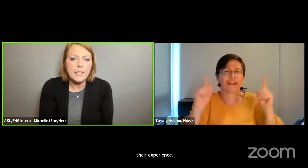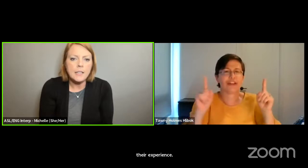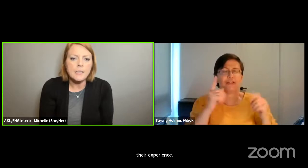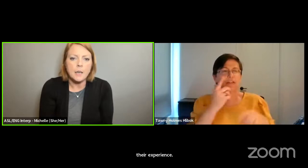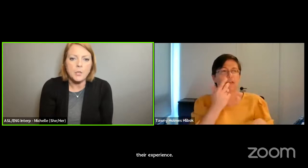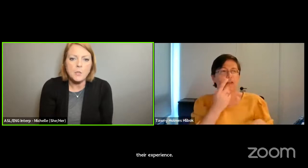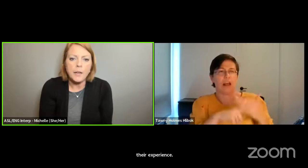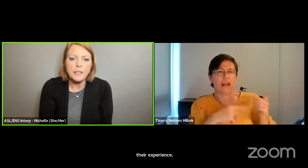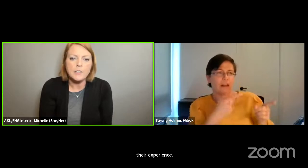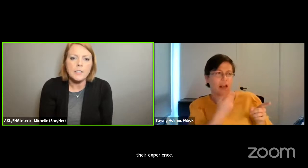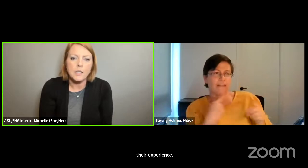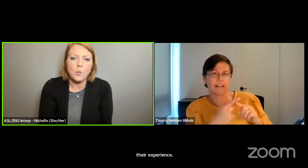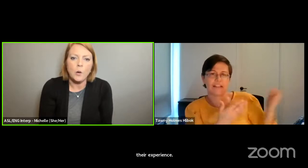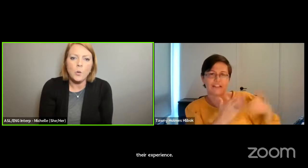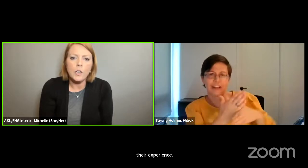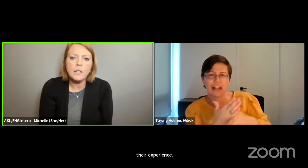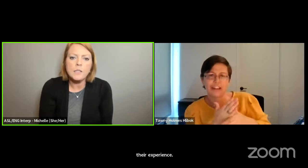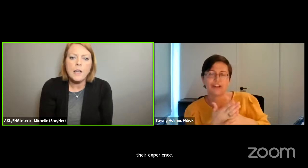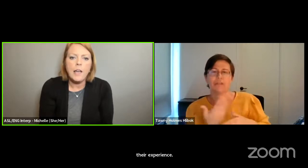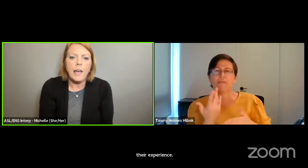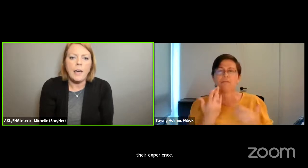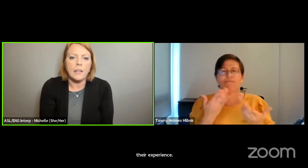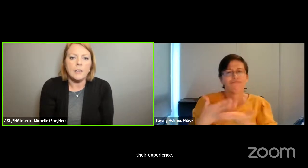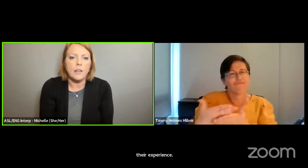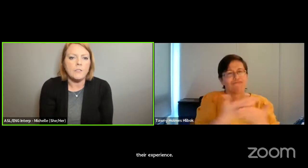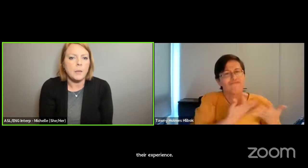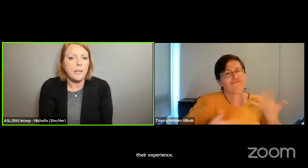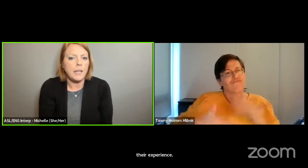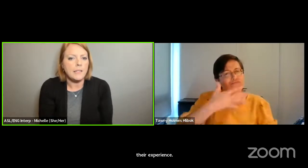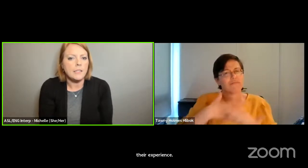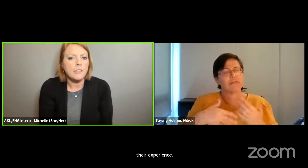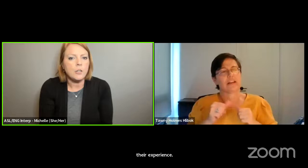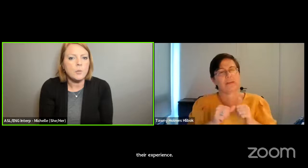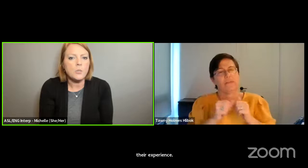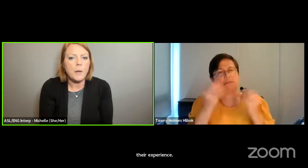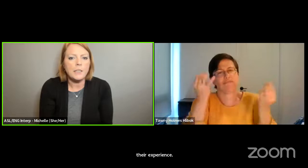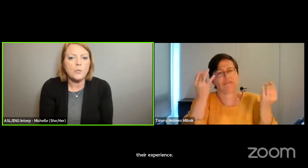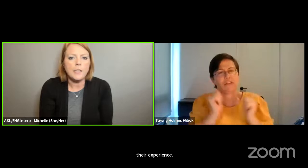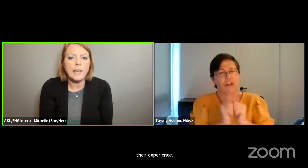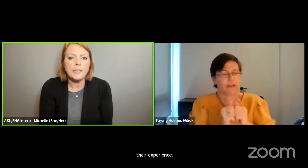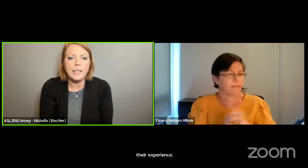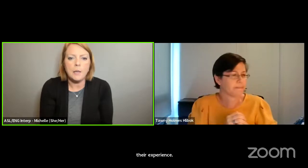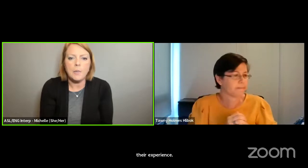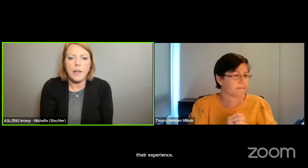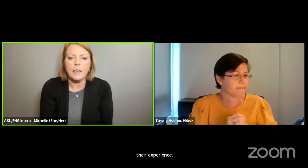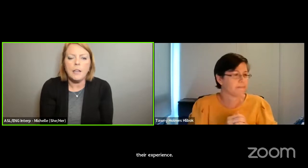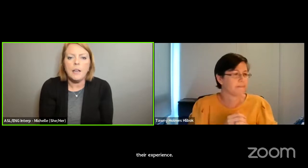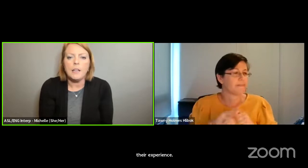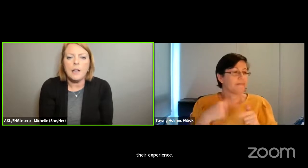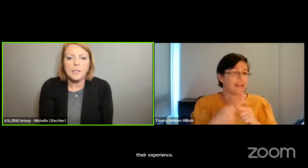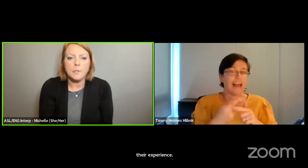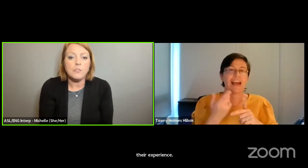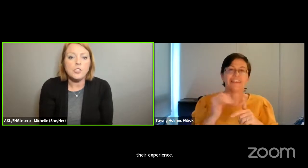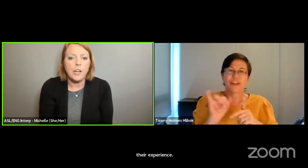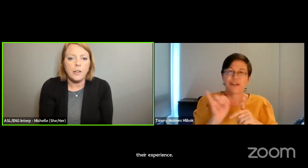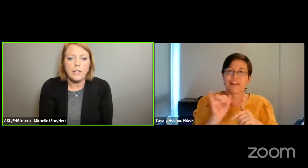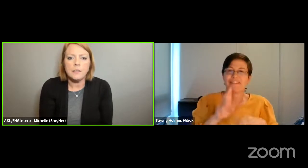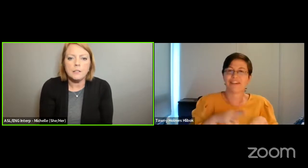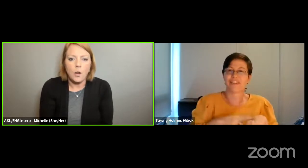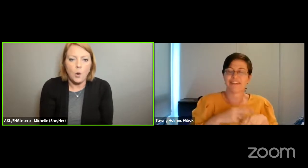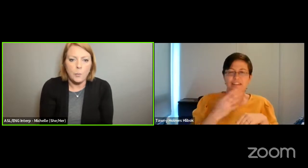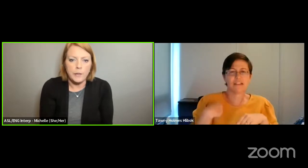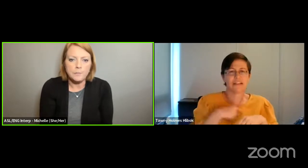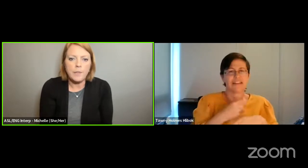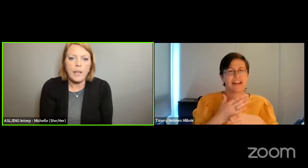new ideas and perspective to see what works. And if somebody has a different perspective, we'd like to keep that concept of